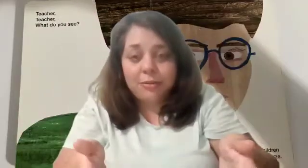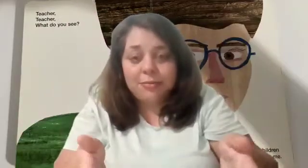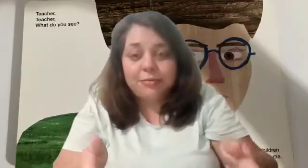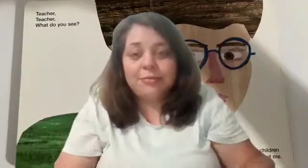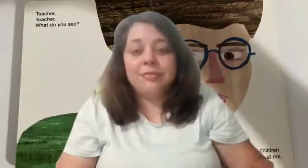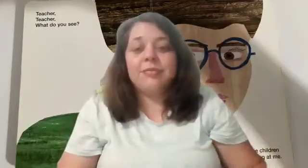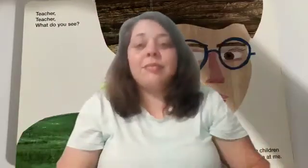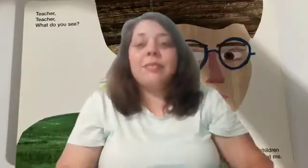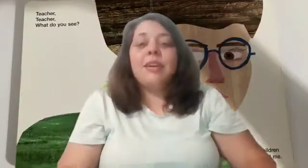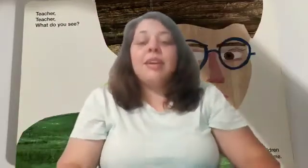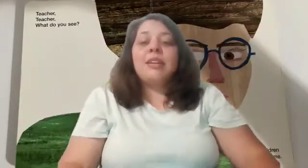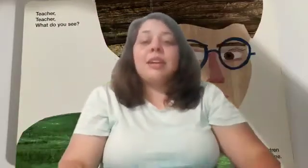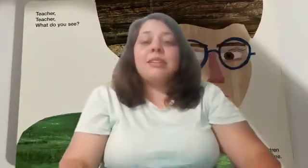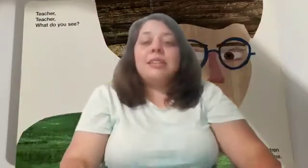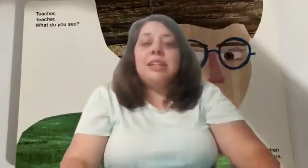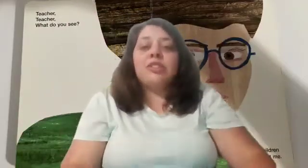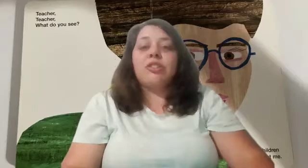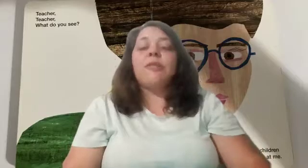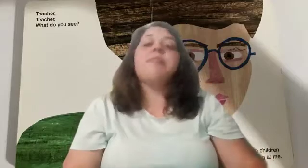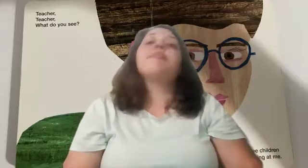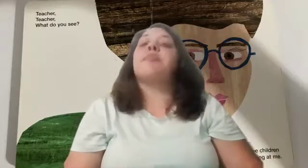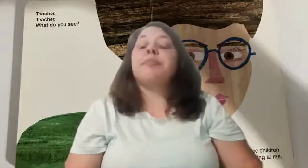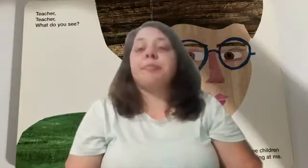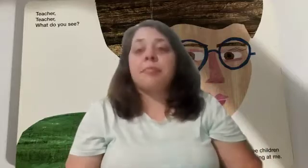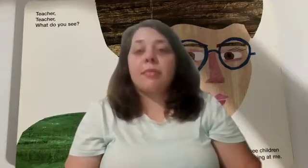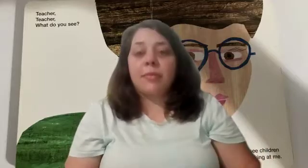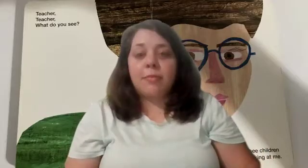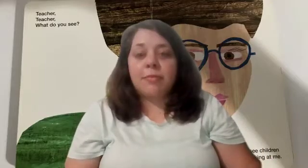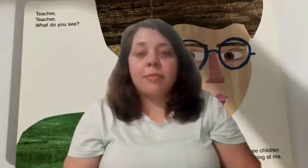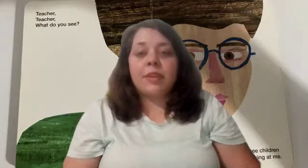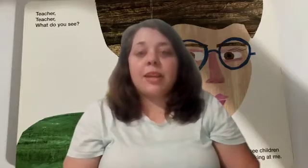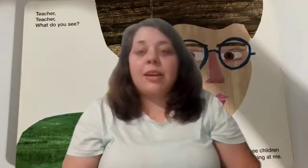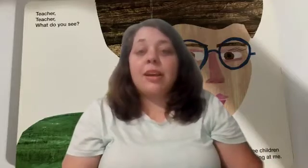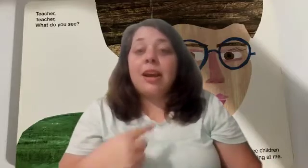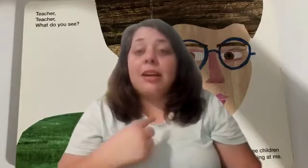down. And that's teacher.